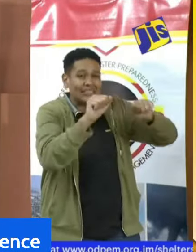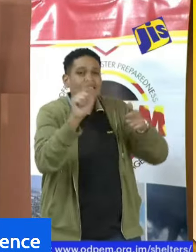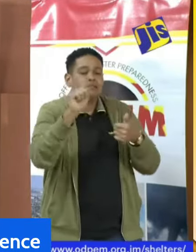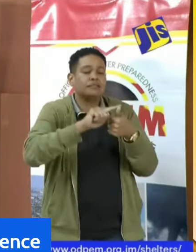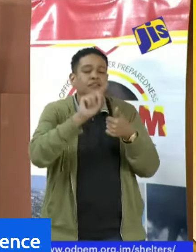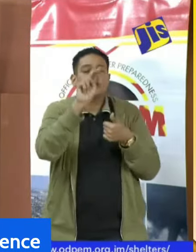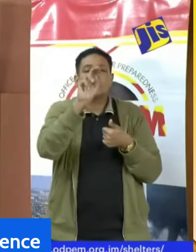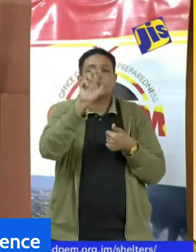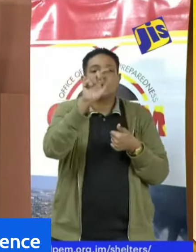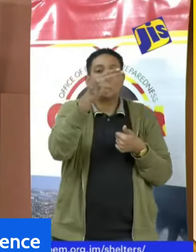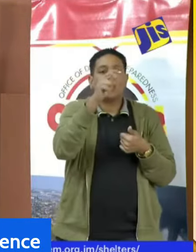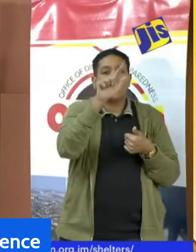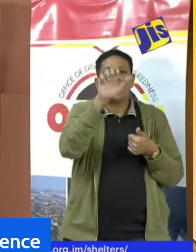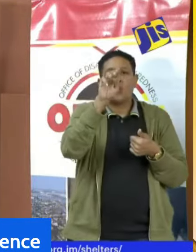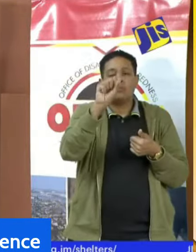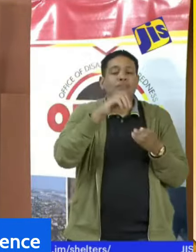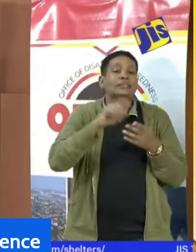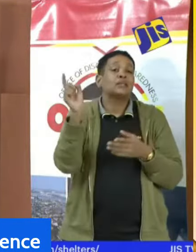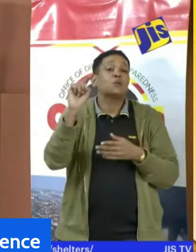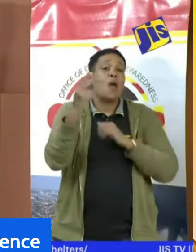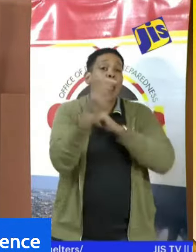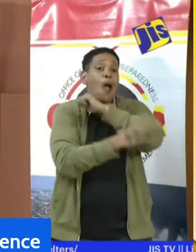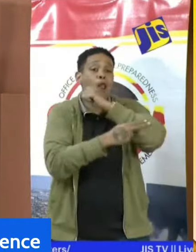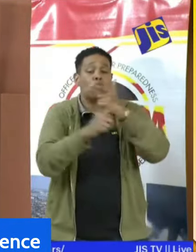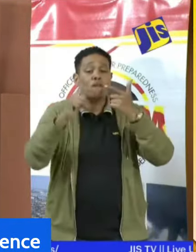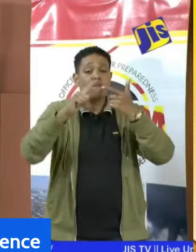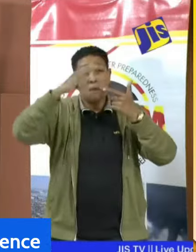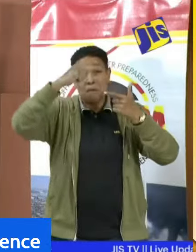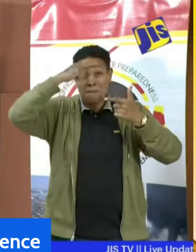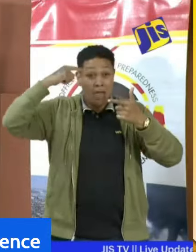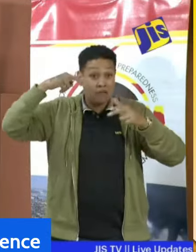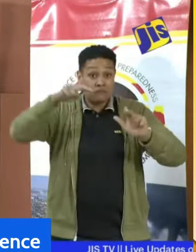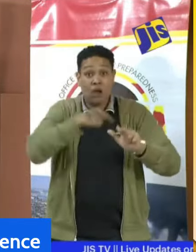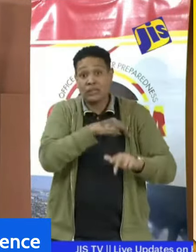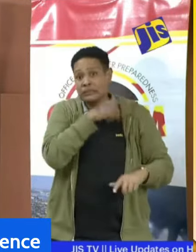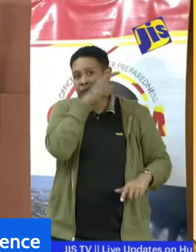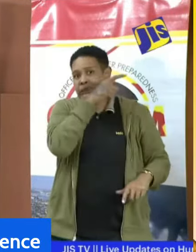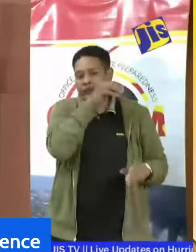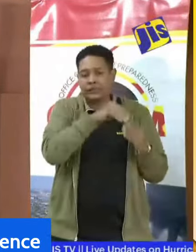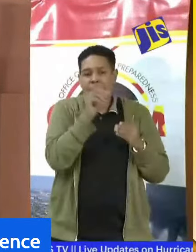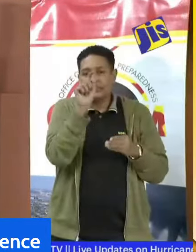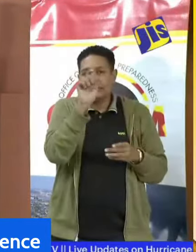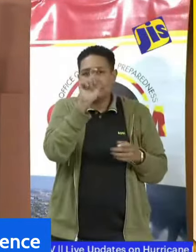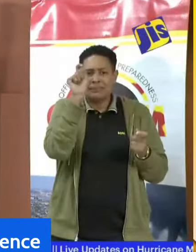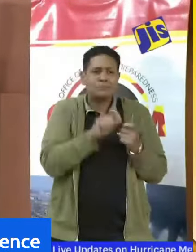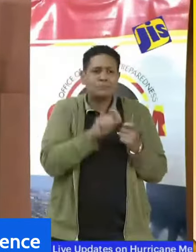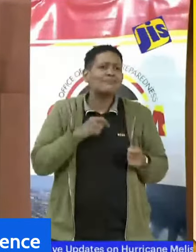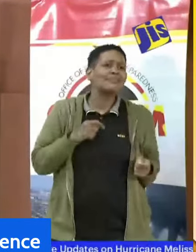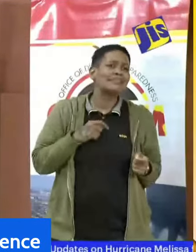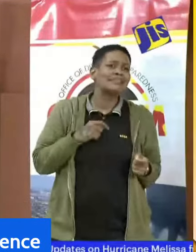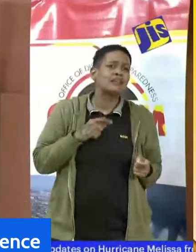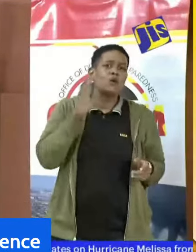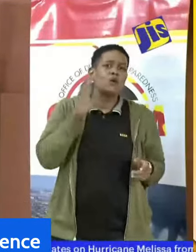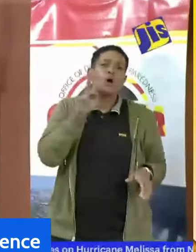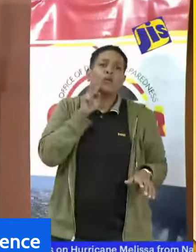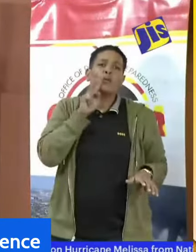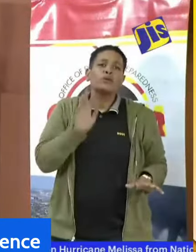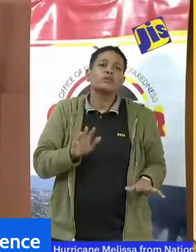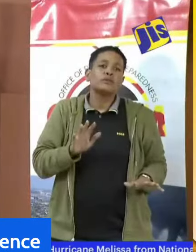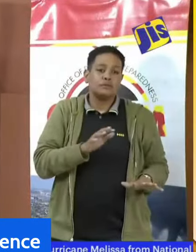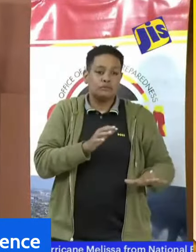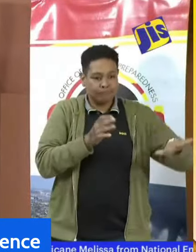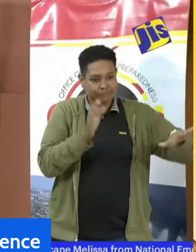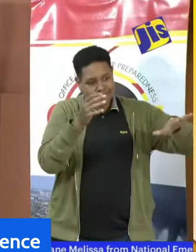Homes in Hanover, Black River in particular, in St. Elizabeth because of where the storm will enter the